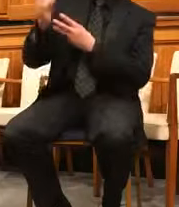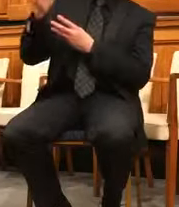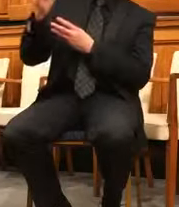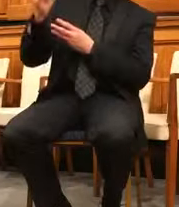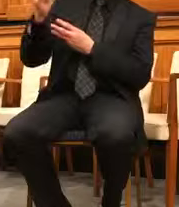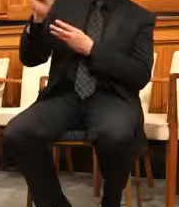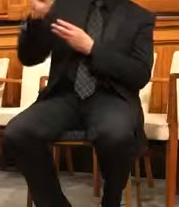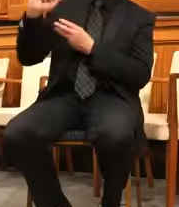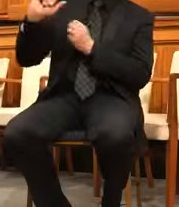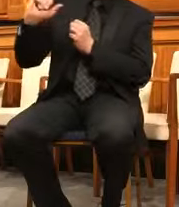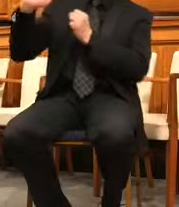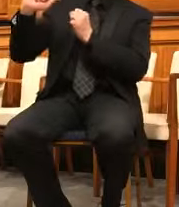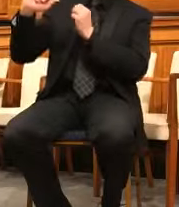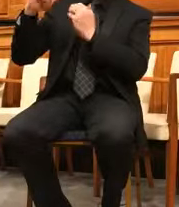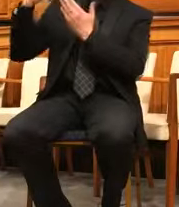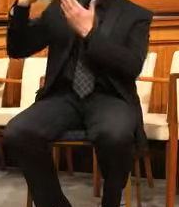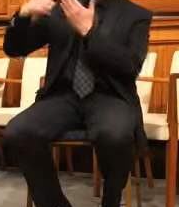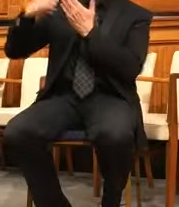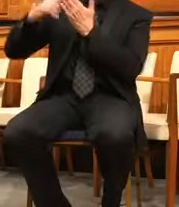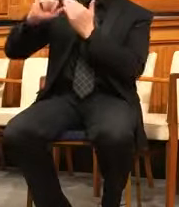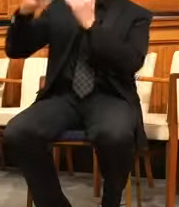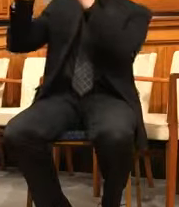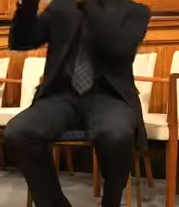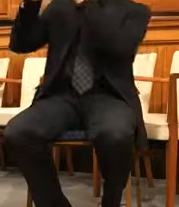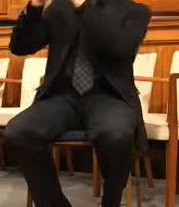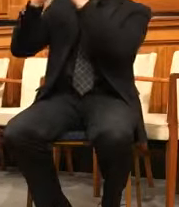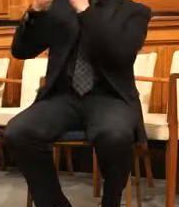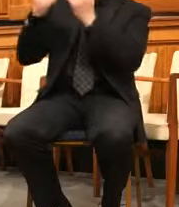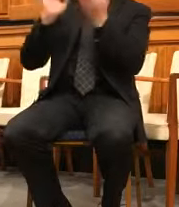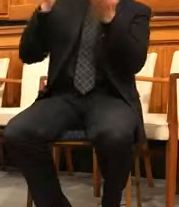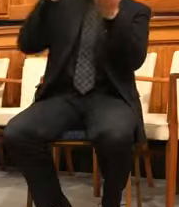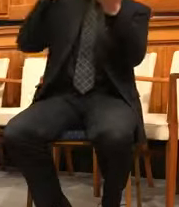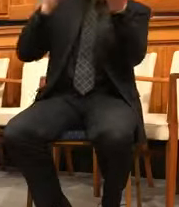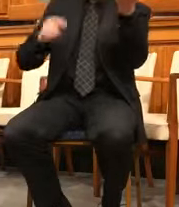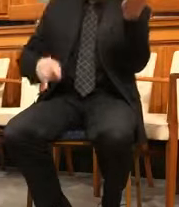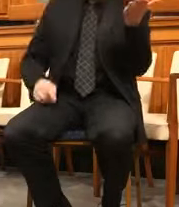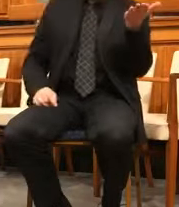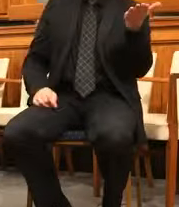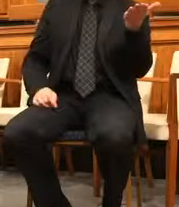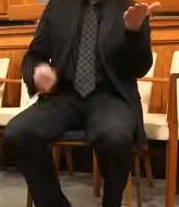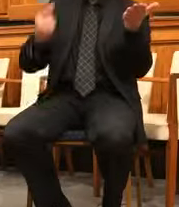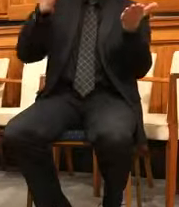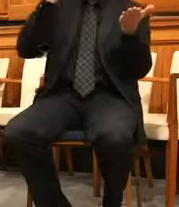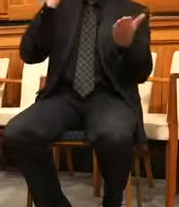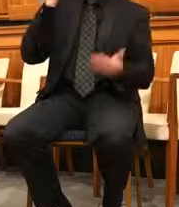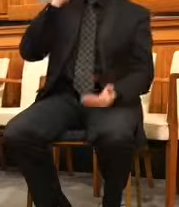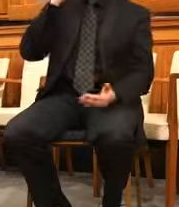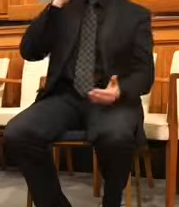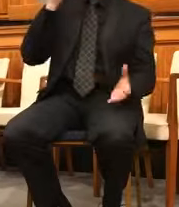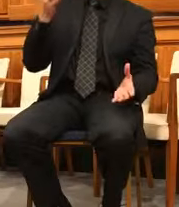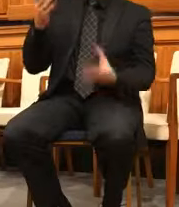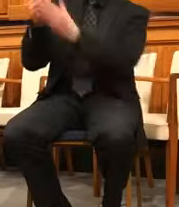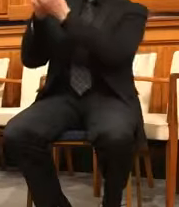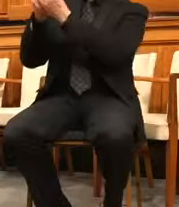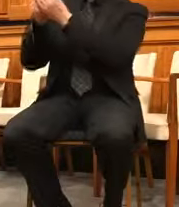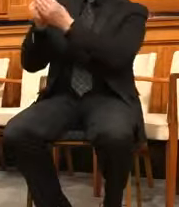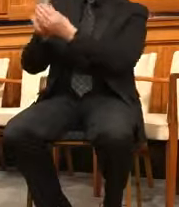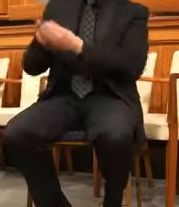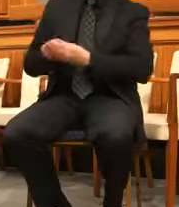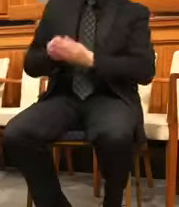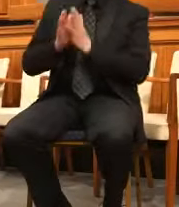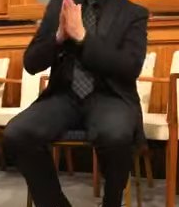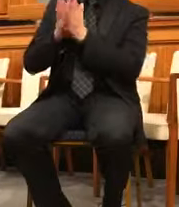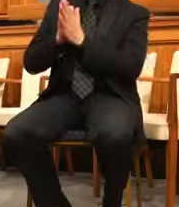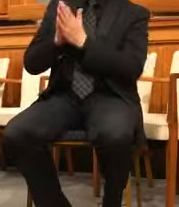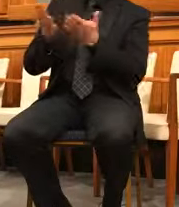concerns, isn't anything could possibly separate us from Him or prevent us just from calling upon Him